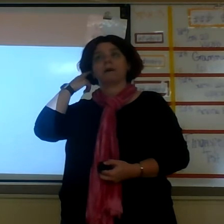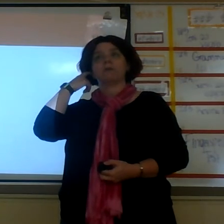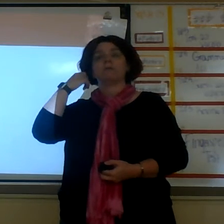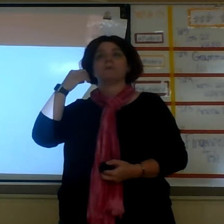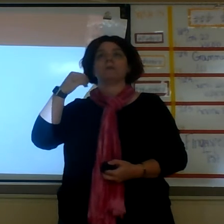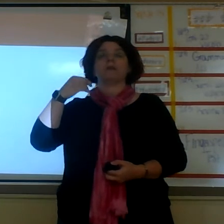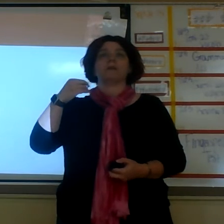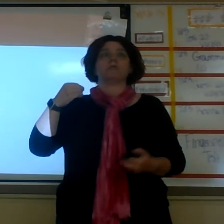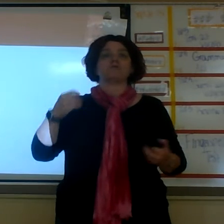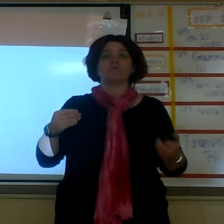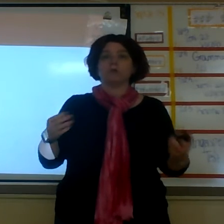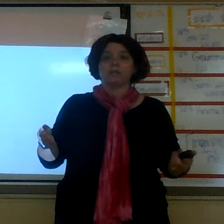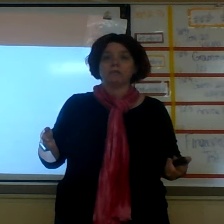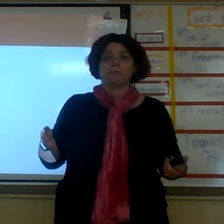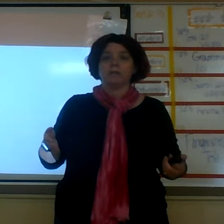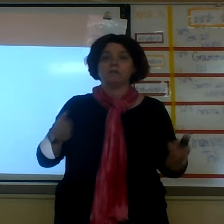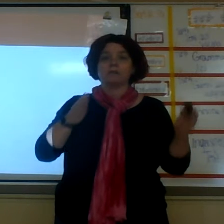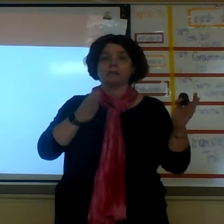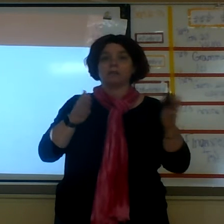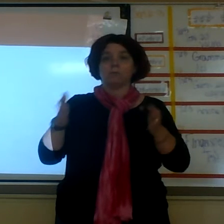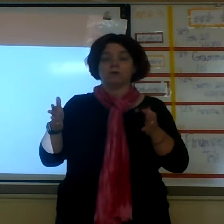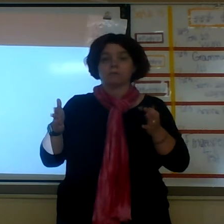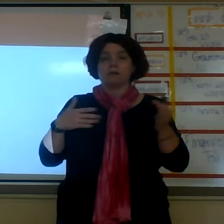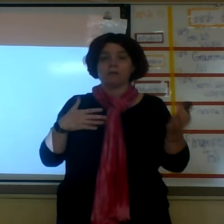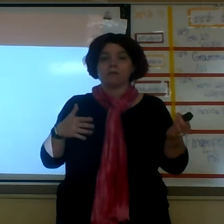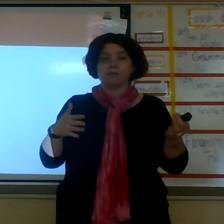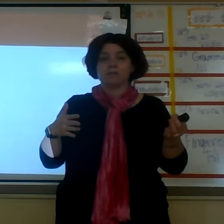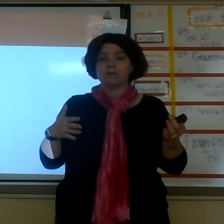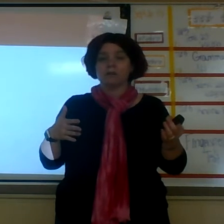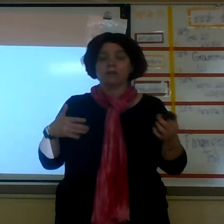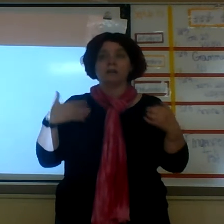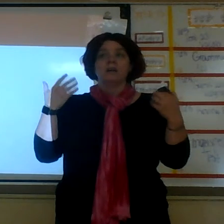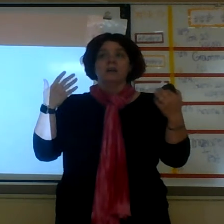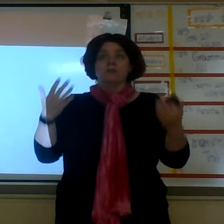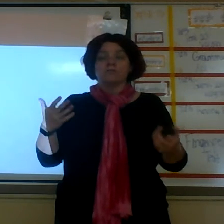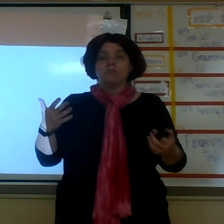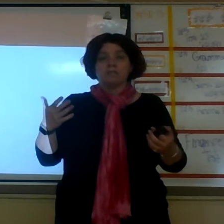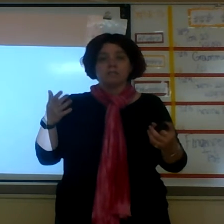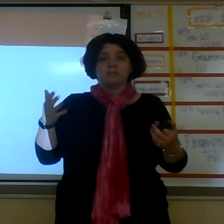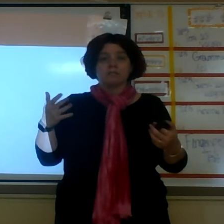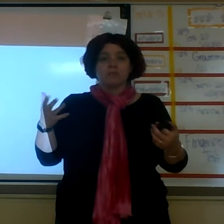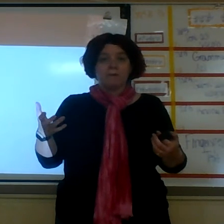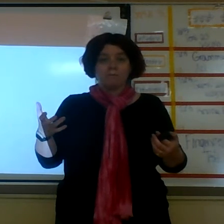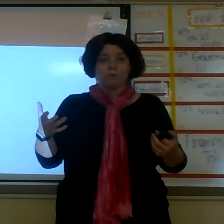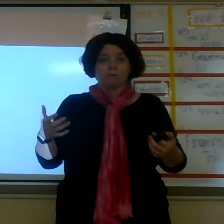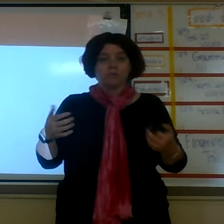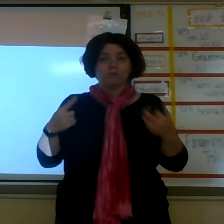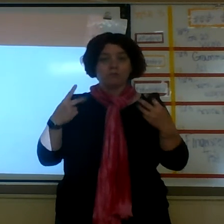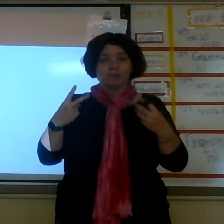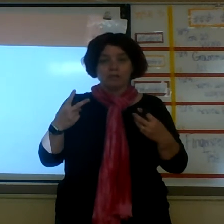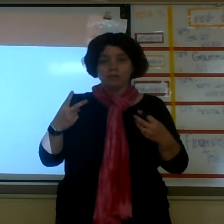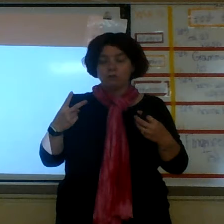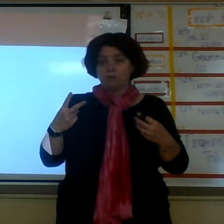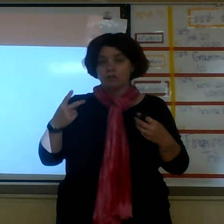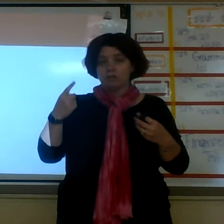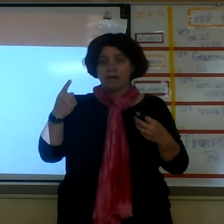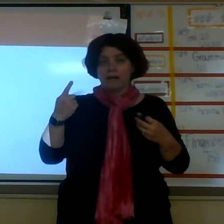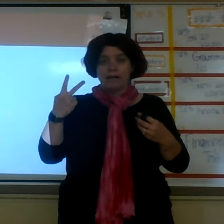when you were in school learning to read, you get the little words. Okay, my daughter's in kindergarten, so she gets these things called popcorn words. And so she got 2 yesterday, I and